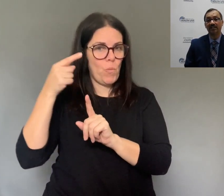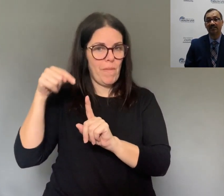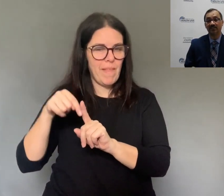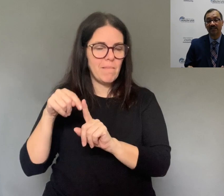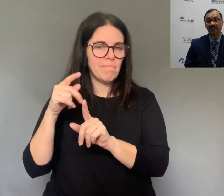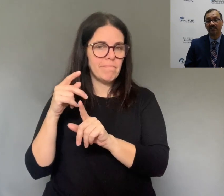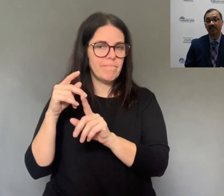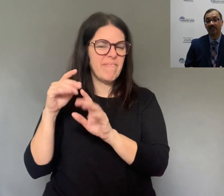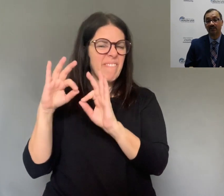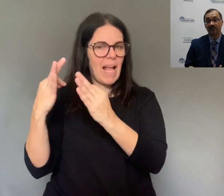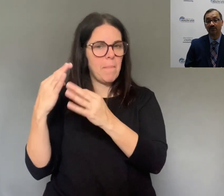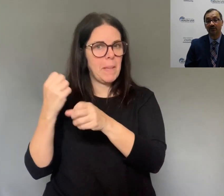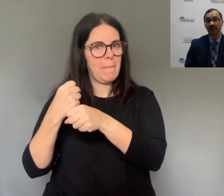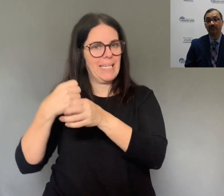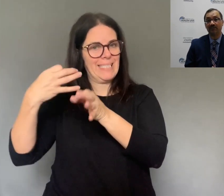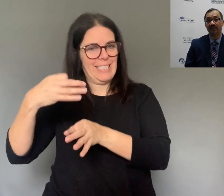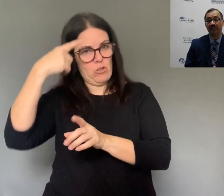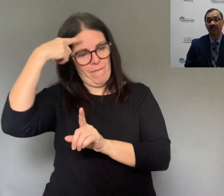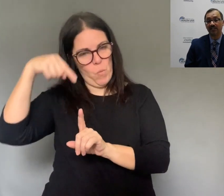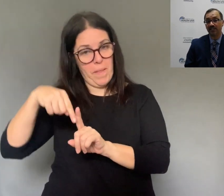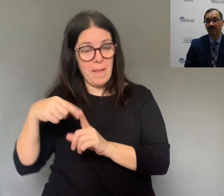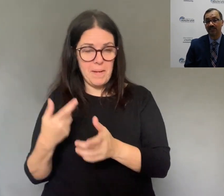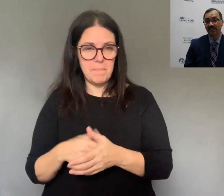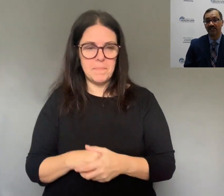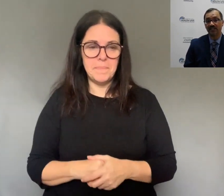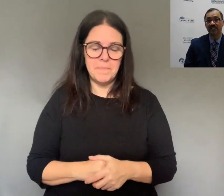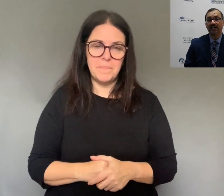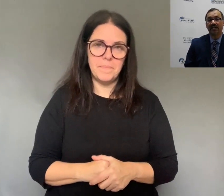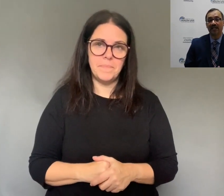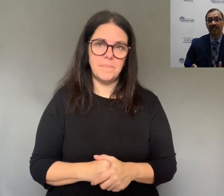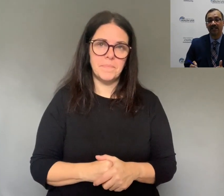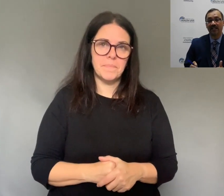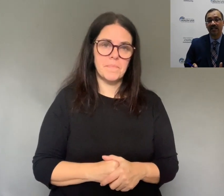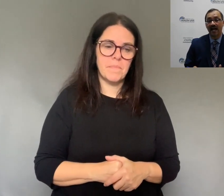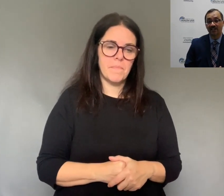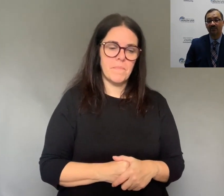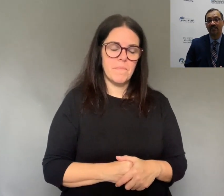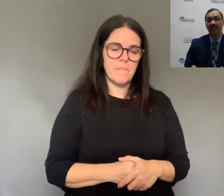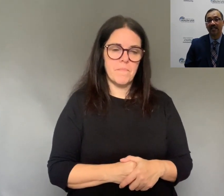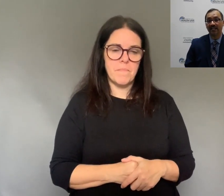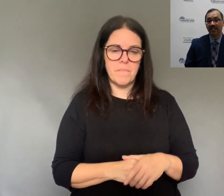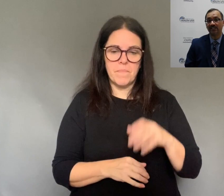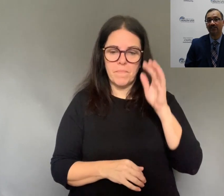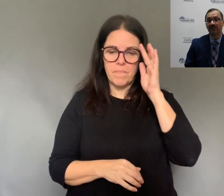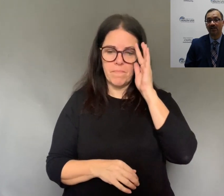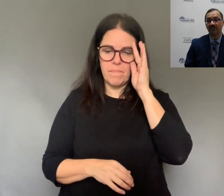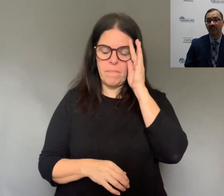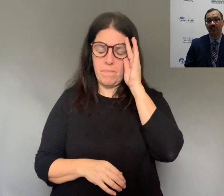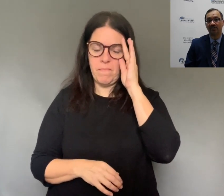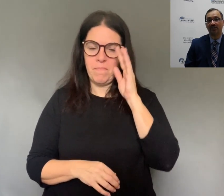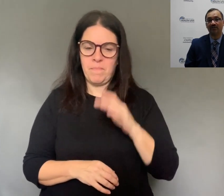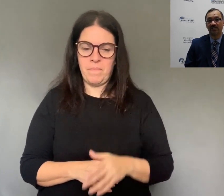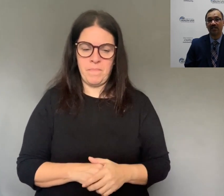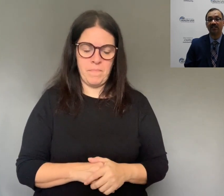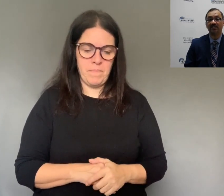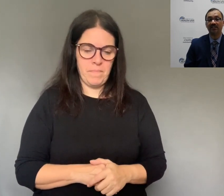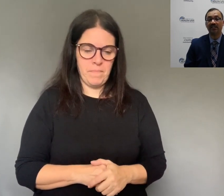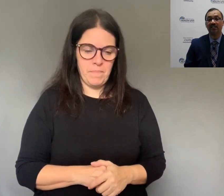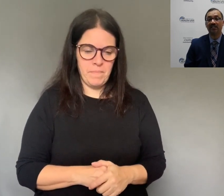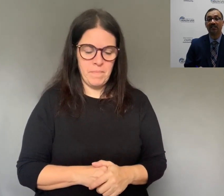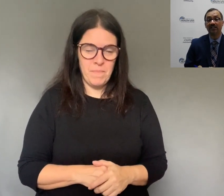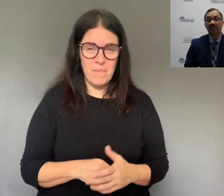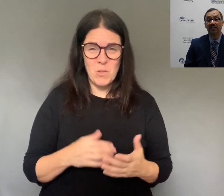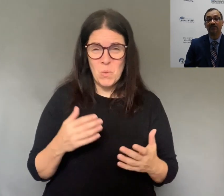what is the best solution for these residents. And it has to be an engaged conversation with either